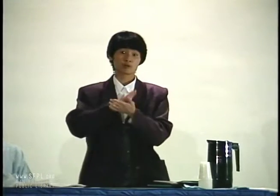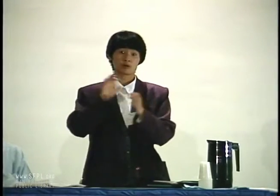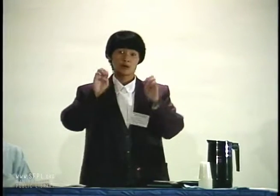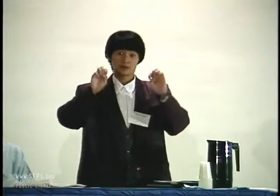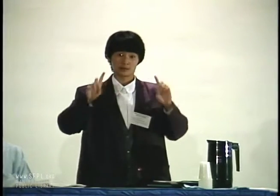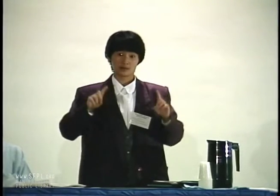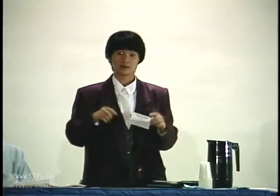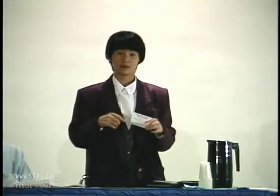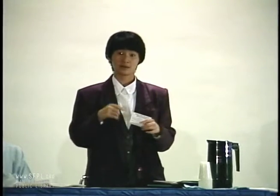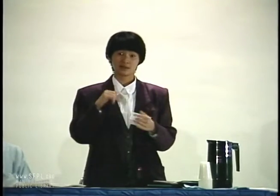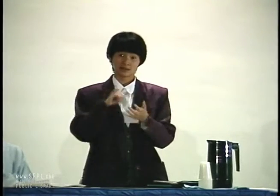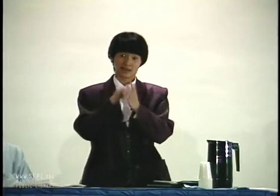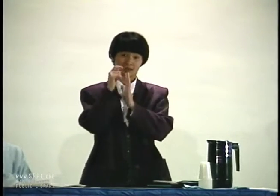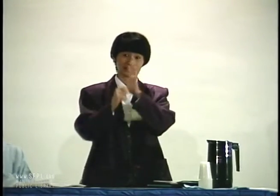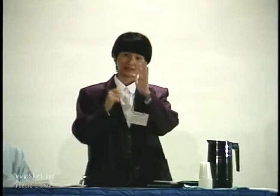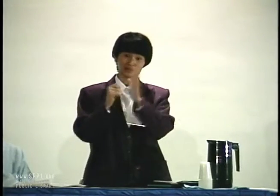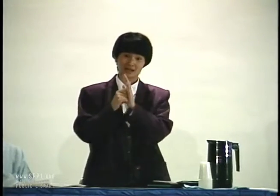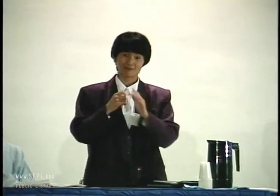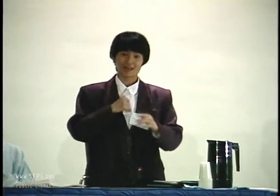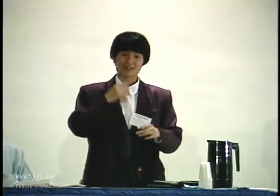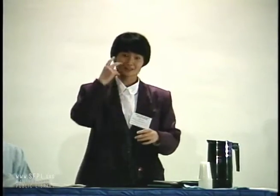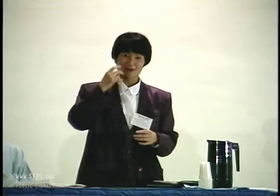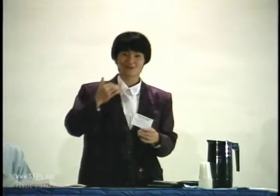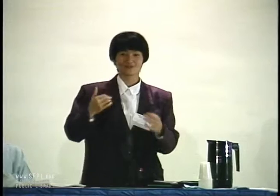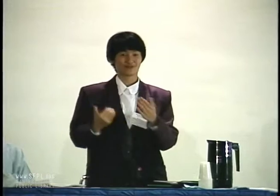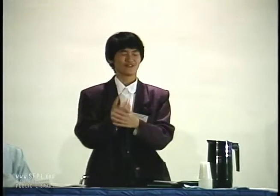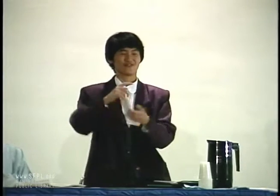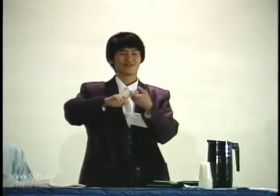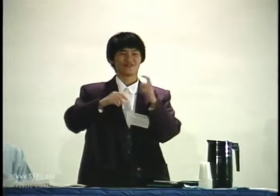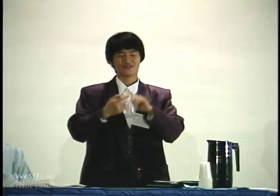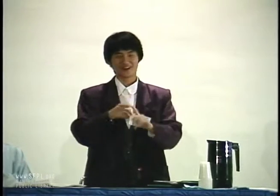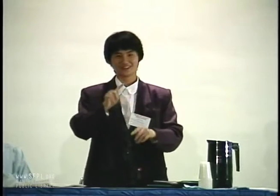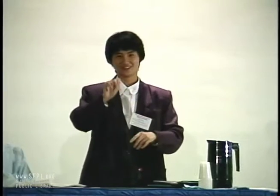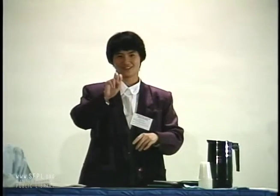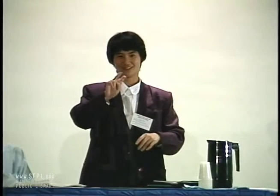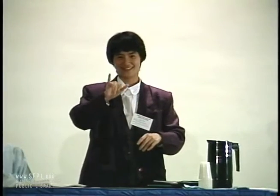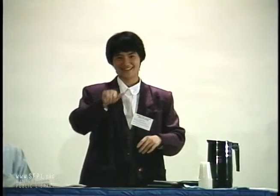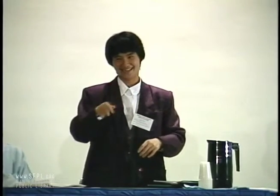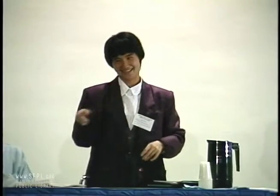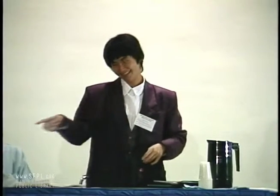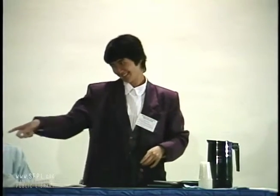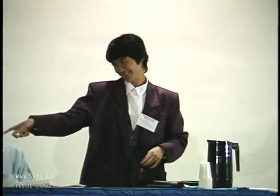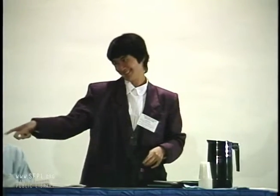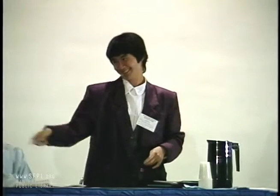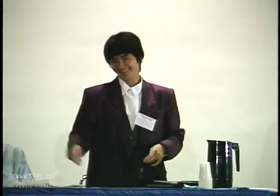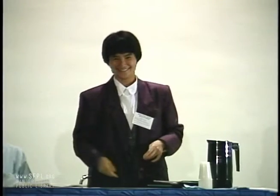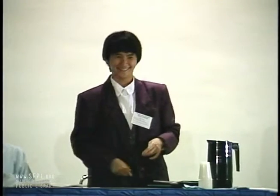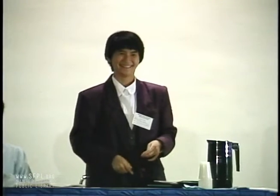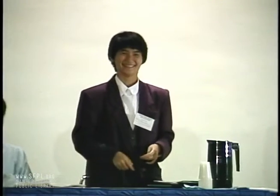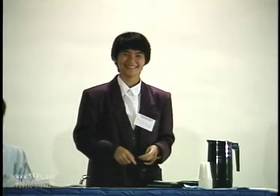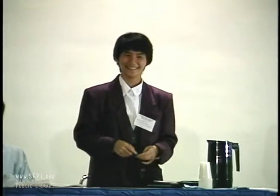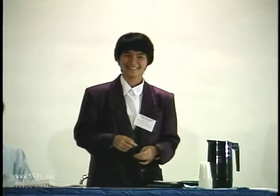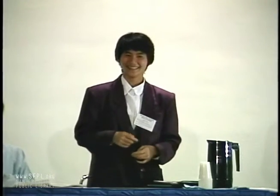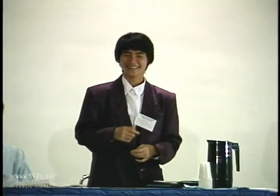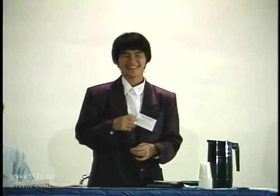the counselor suggested that I go into a special deaf ed program at that time. And that's where I met my friend here.